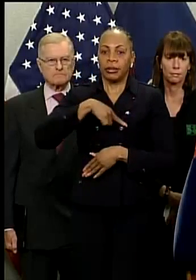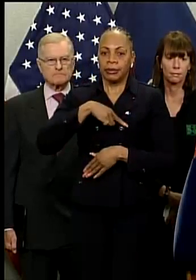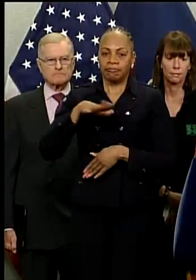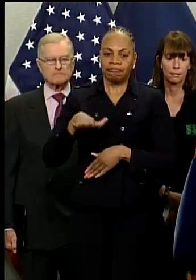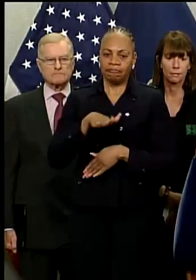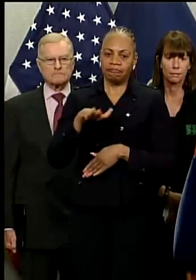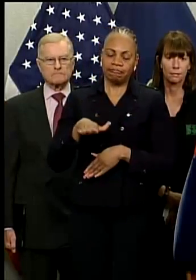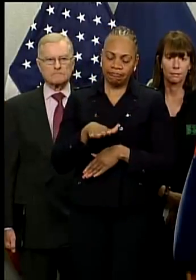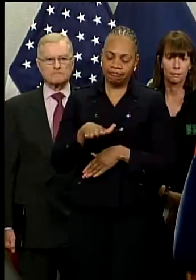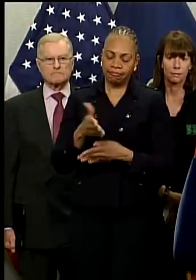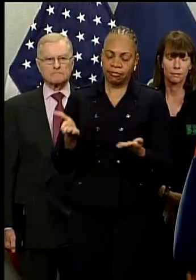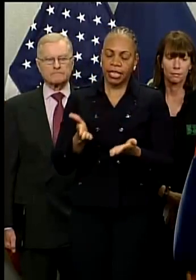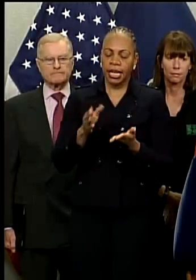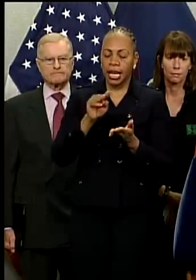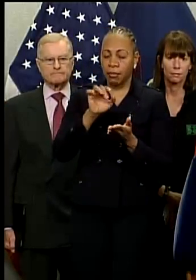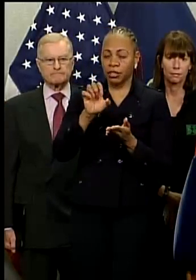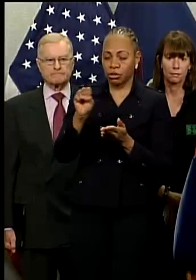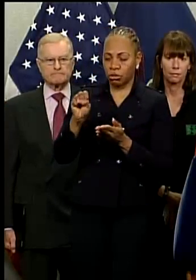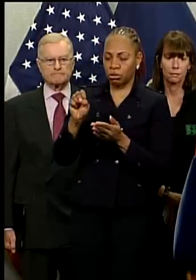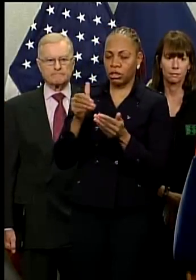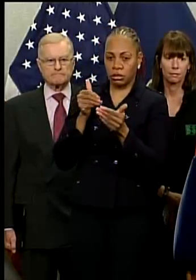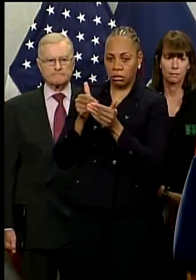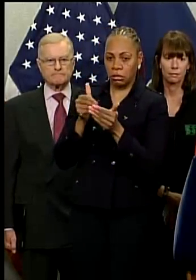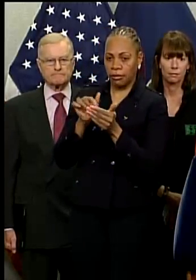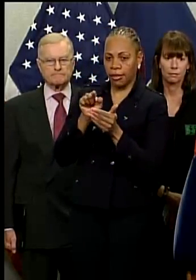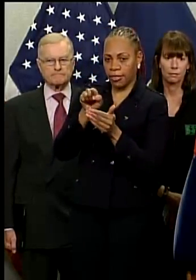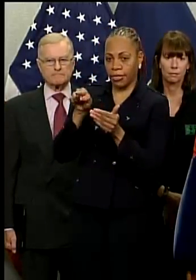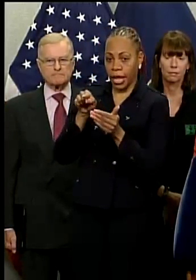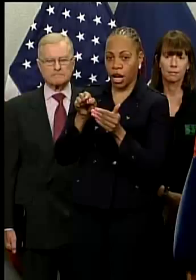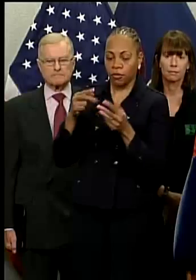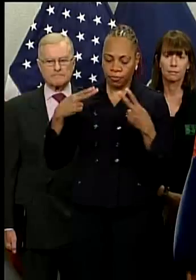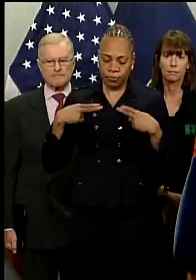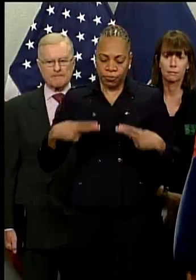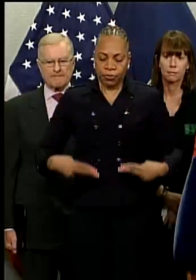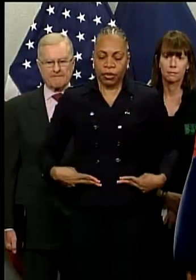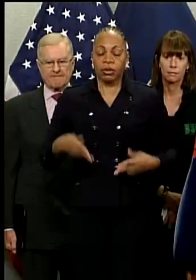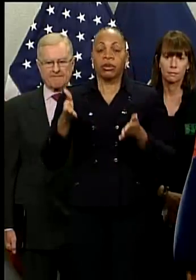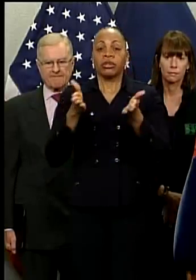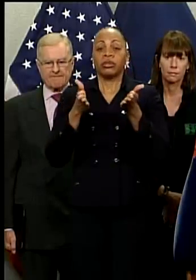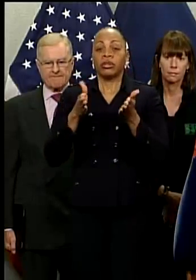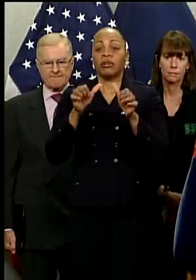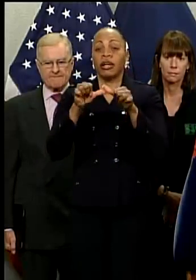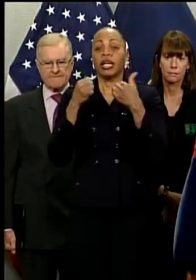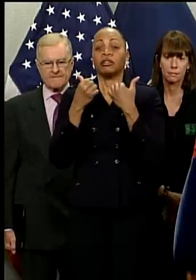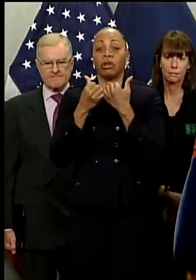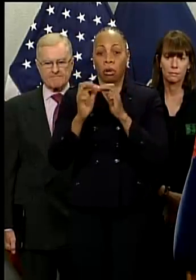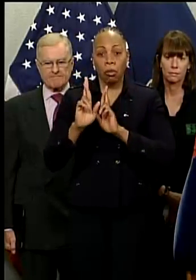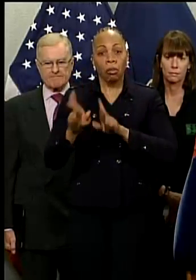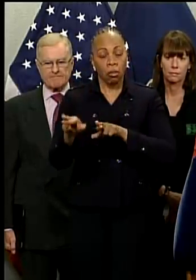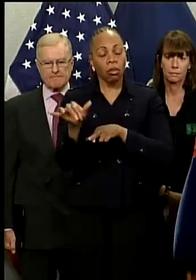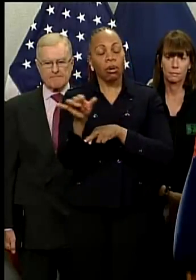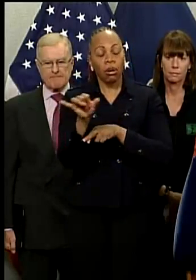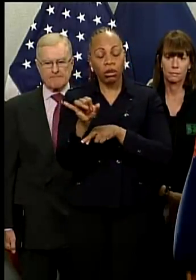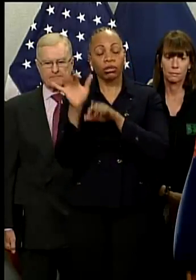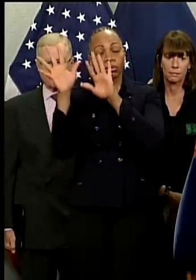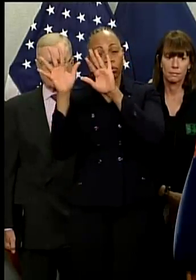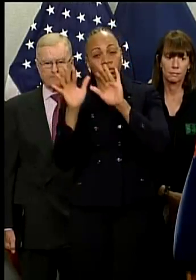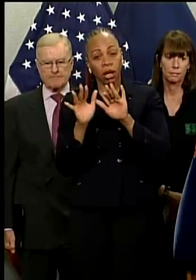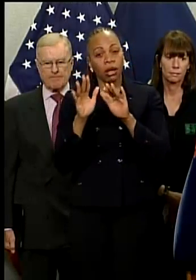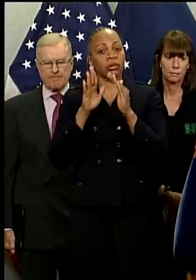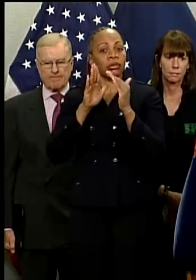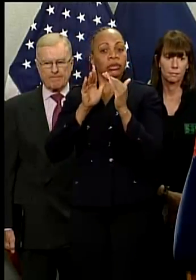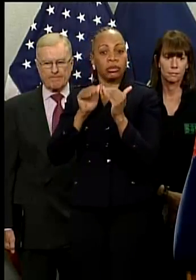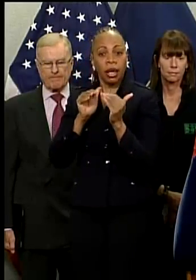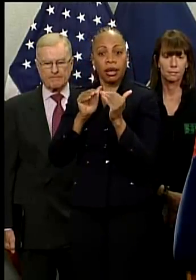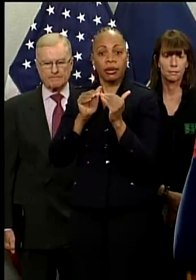Massachusetts. Our human services agencies are also responding to the storm, as you would expect. By